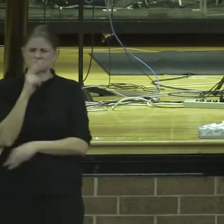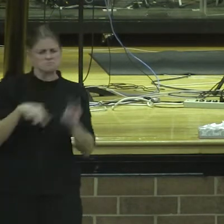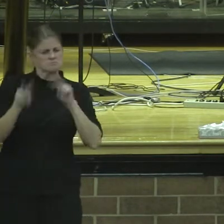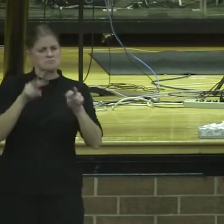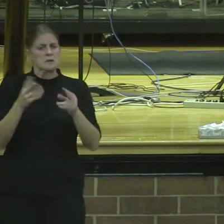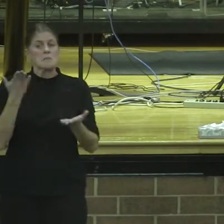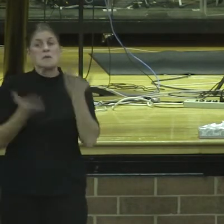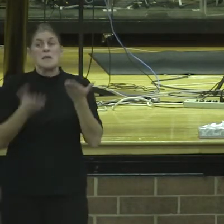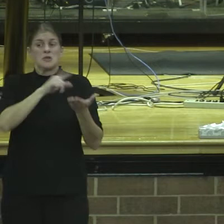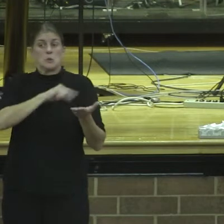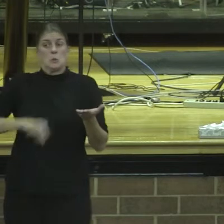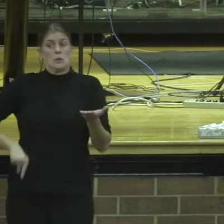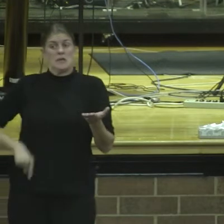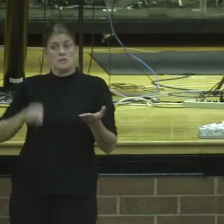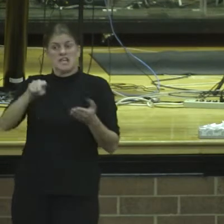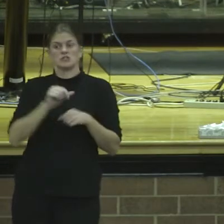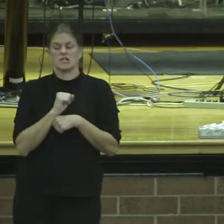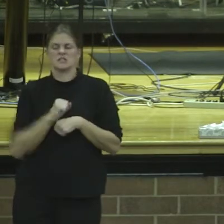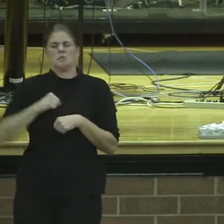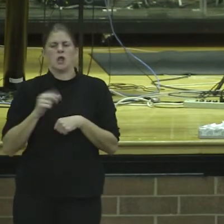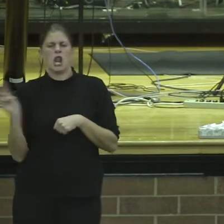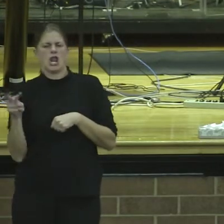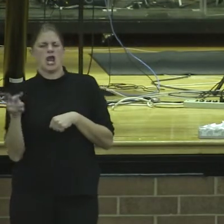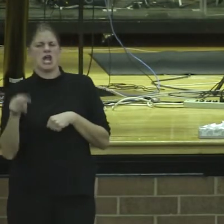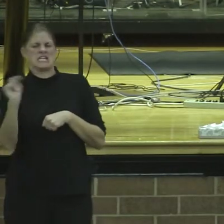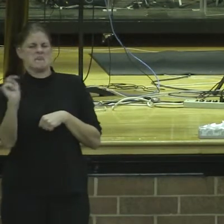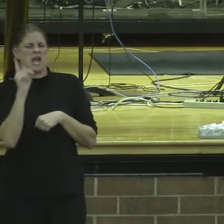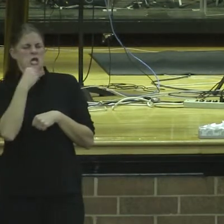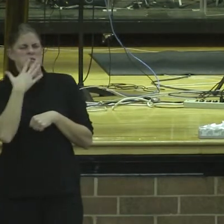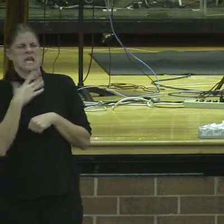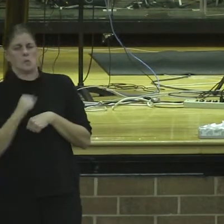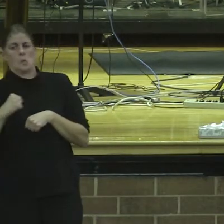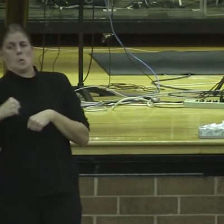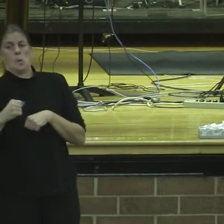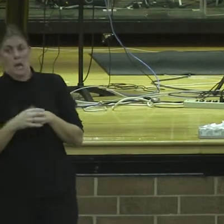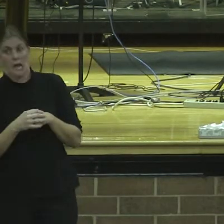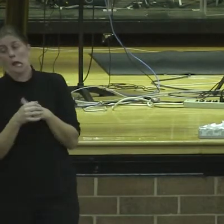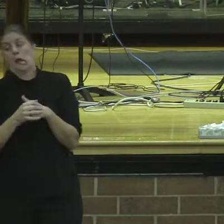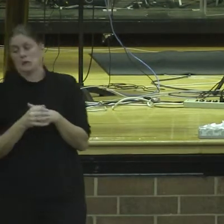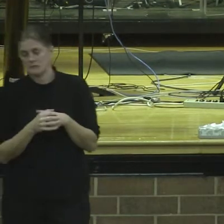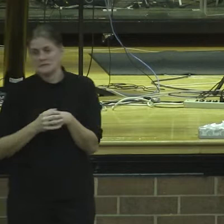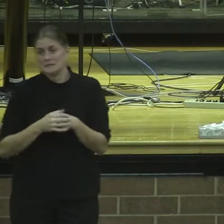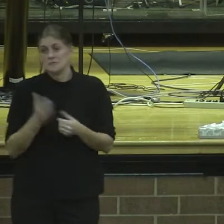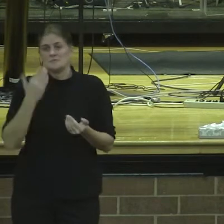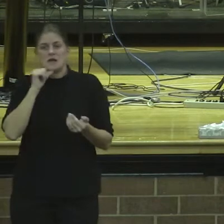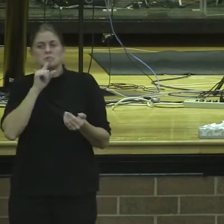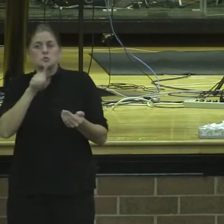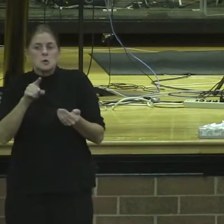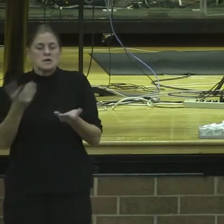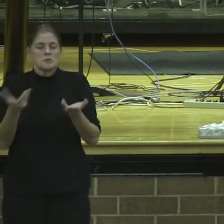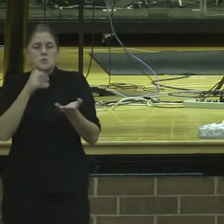Bible. It might have been that the queen was there and she kind of gave the king a little elbow and said, look, there's something going on with this guy, and if he's off his game, you might be off your game, if you know what I'm